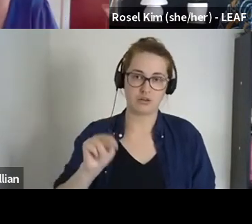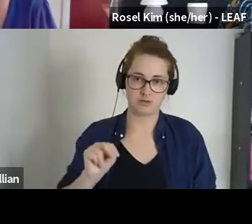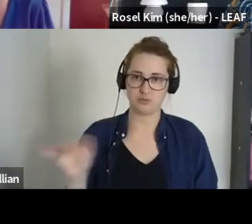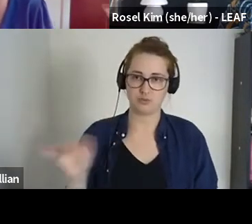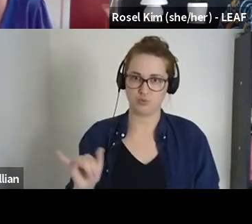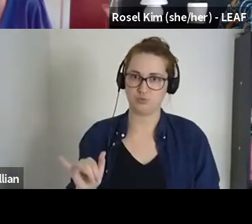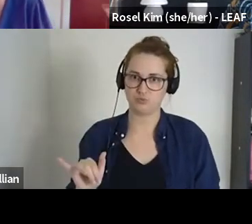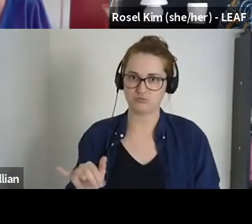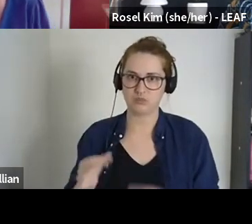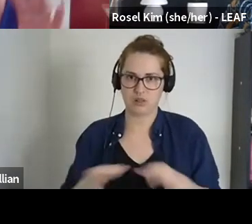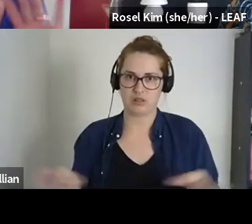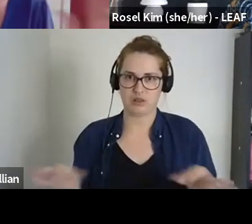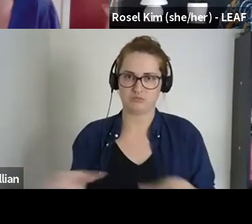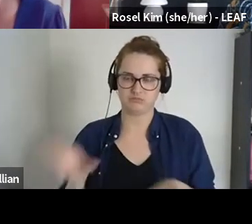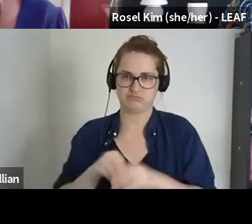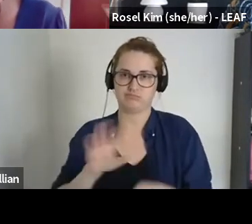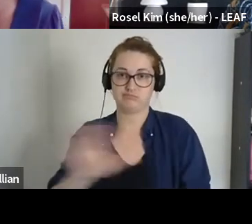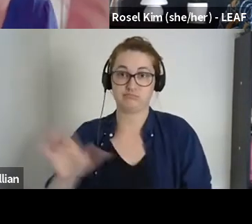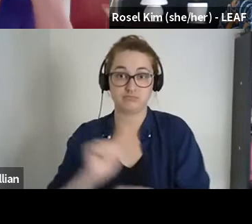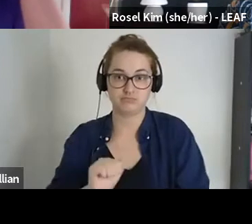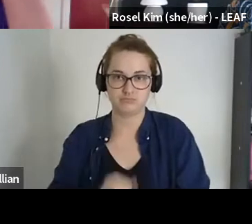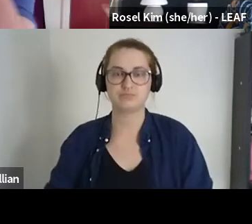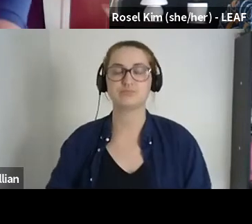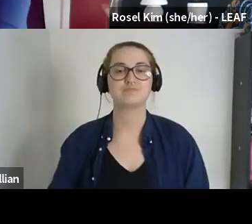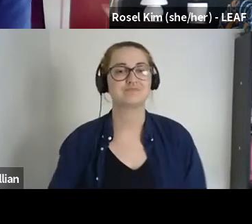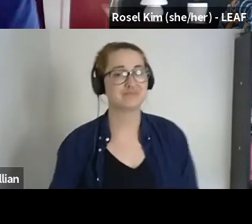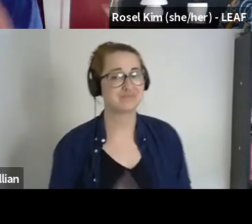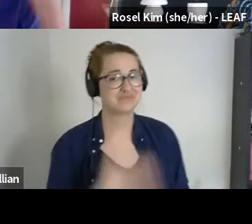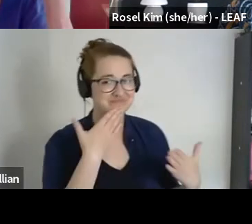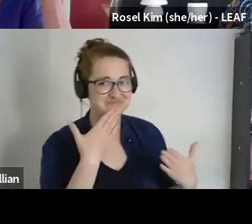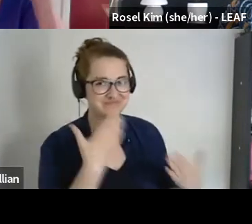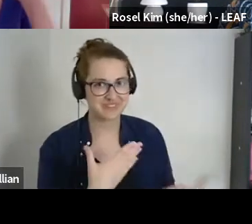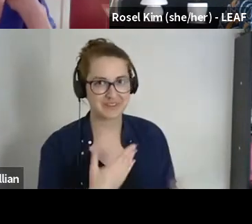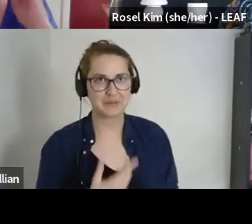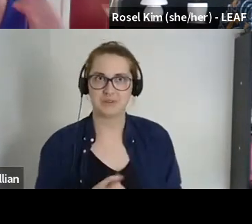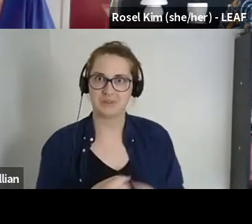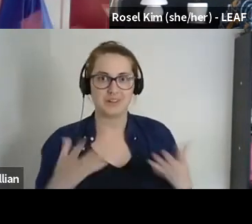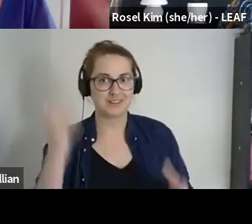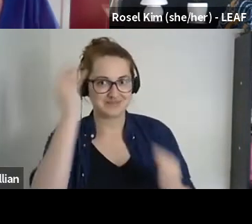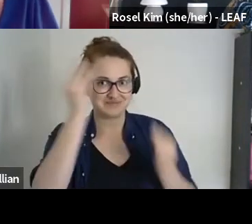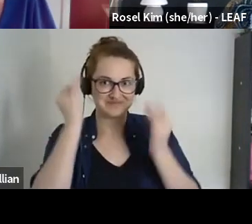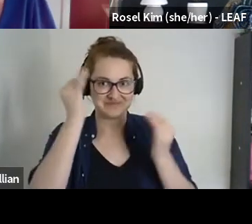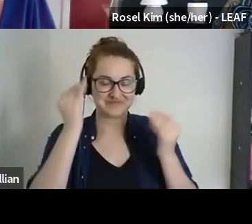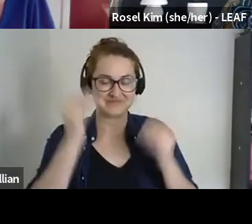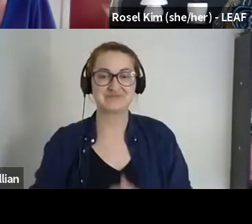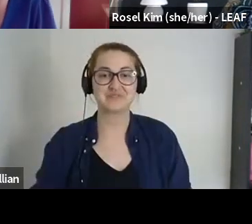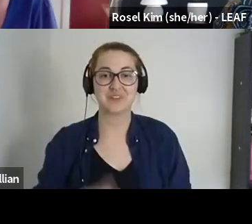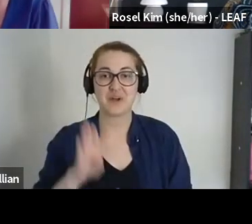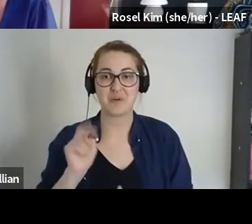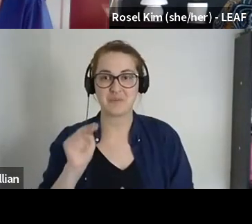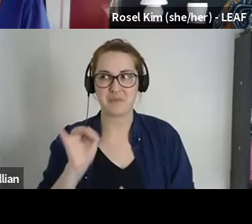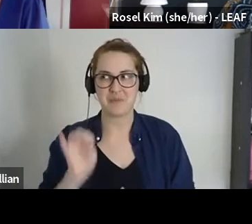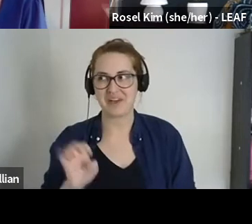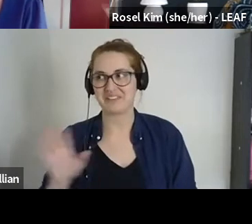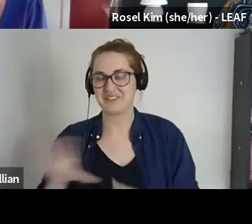Okay, thank you so much. And you've given us lots to think about. And I realize, as Bonnie started off, this could be a week-long